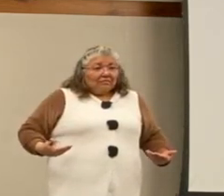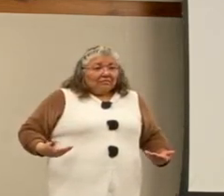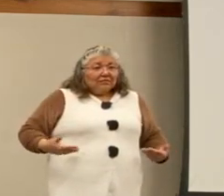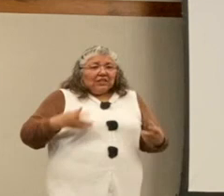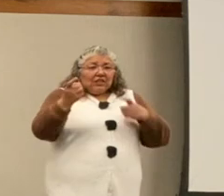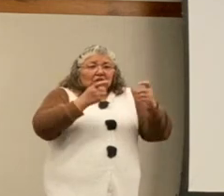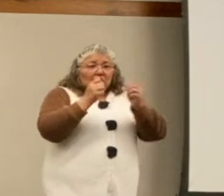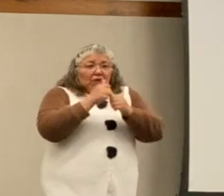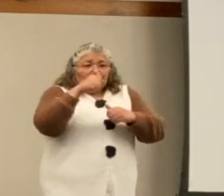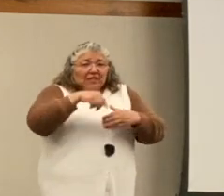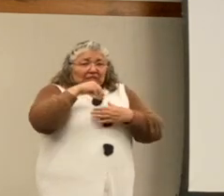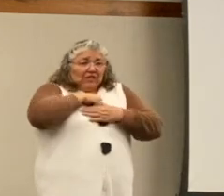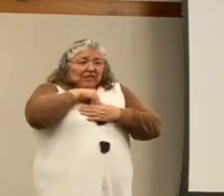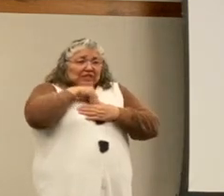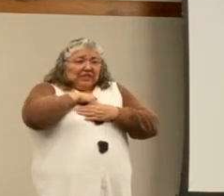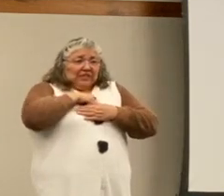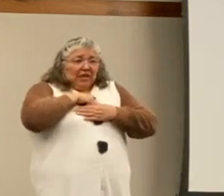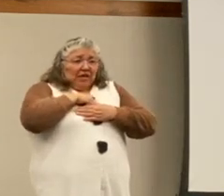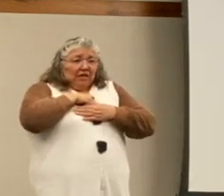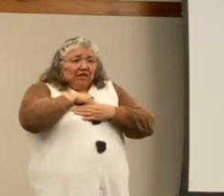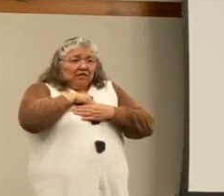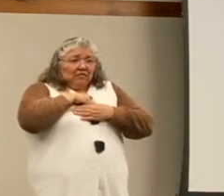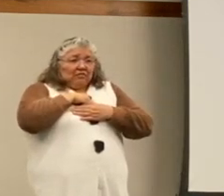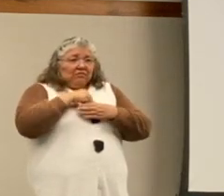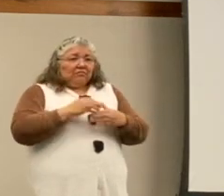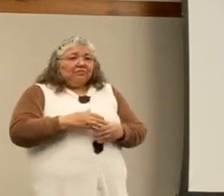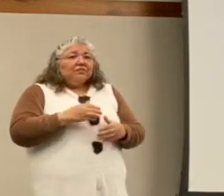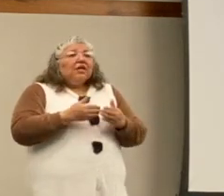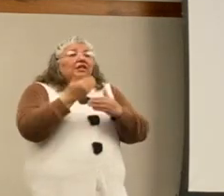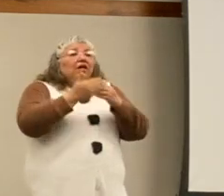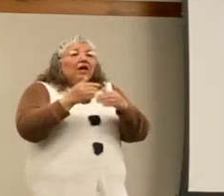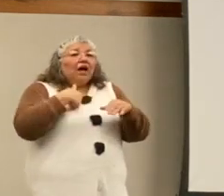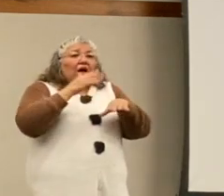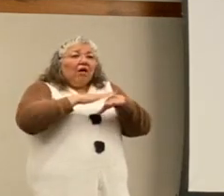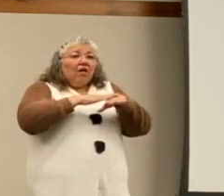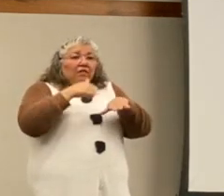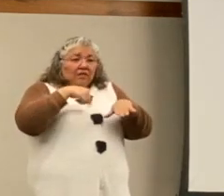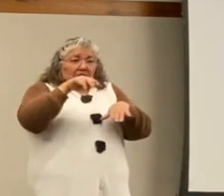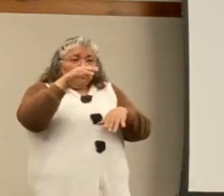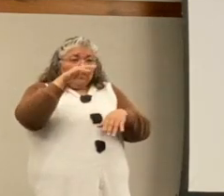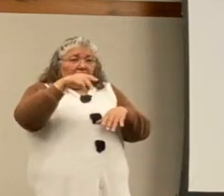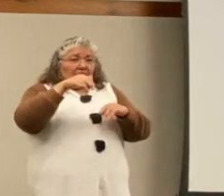deal with it on the inside. And then I call these people up.